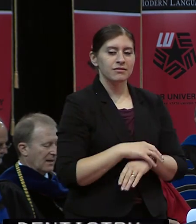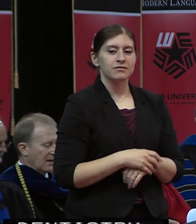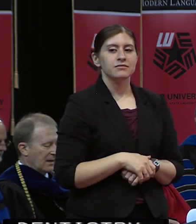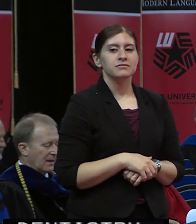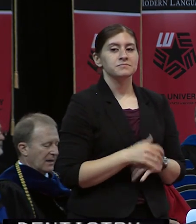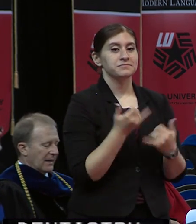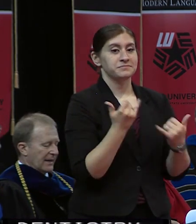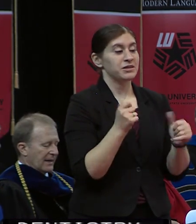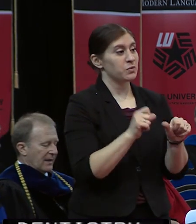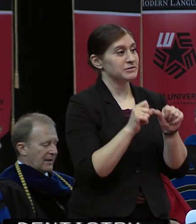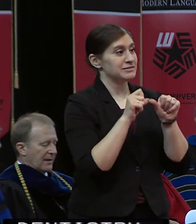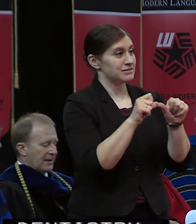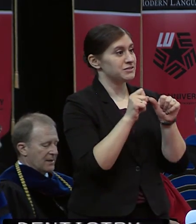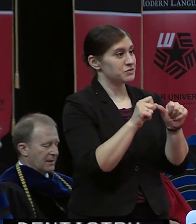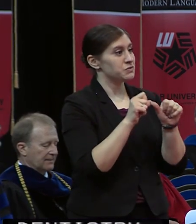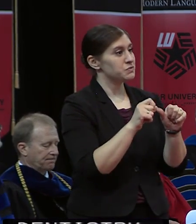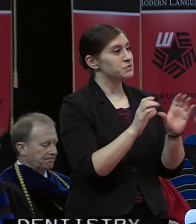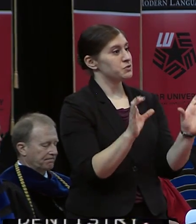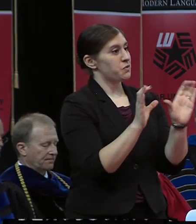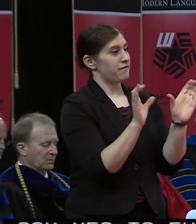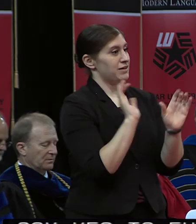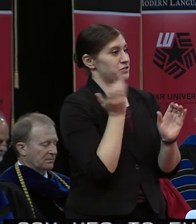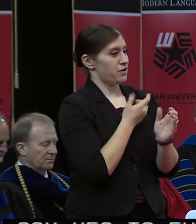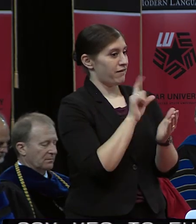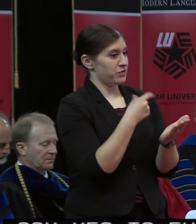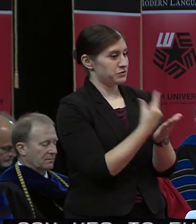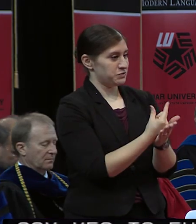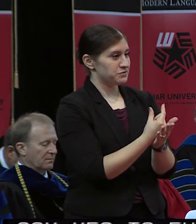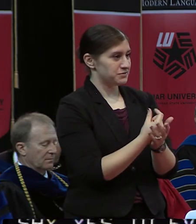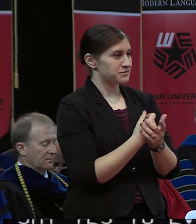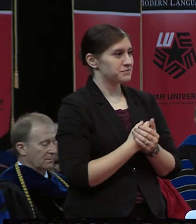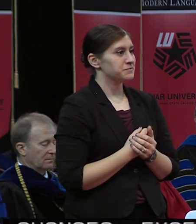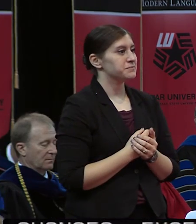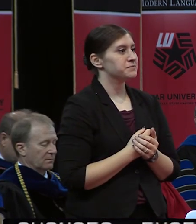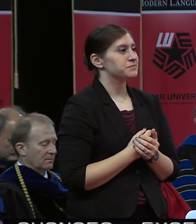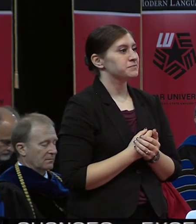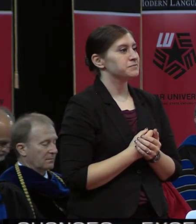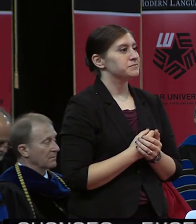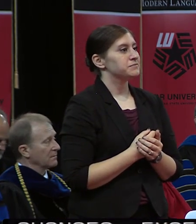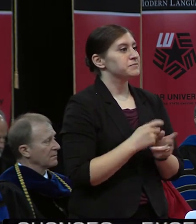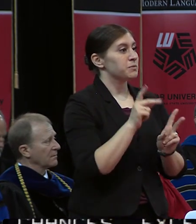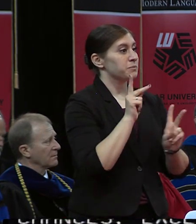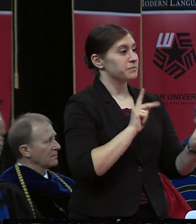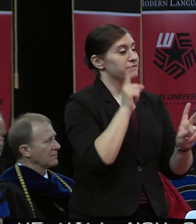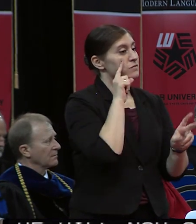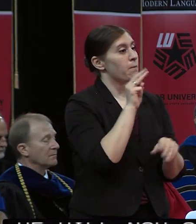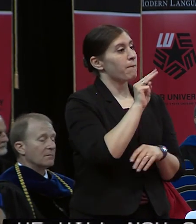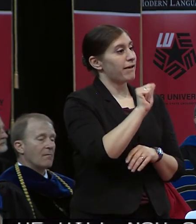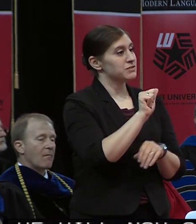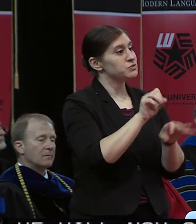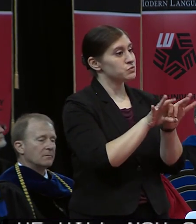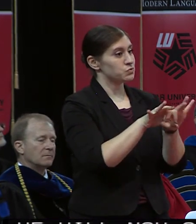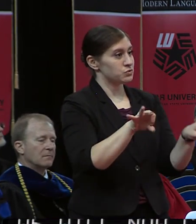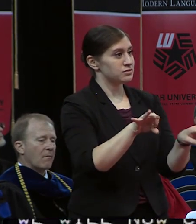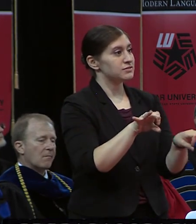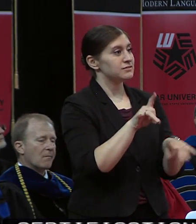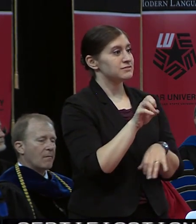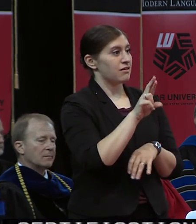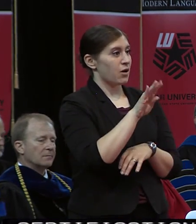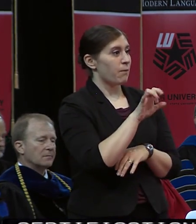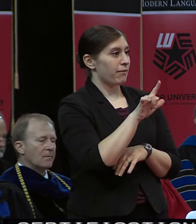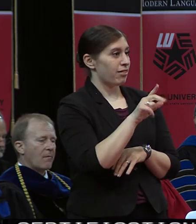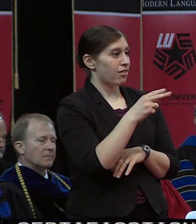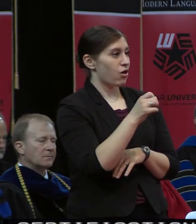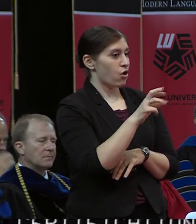We will now continue with the certification of our graduates. Will the candidates for the master's degree and Dr. Bill